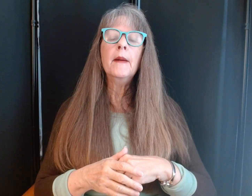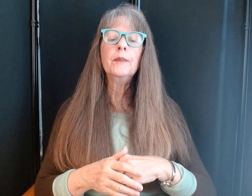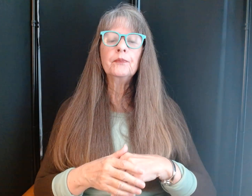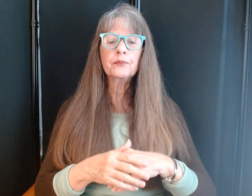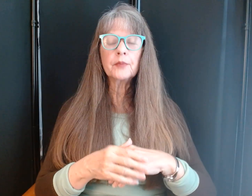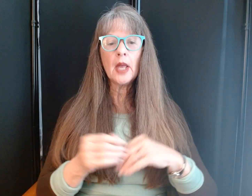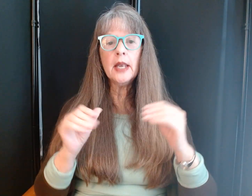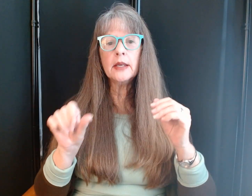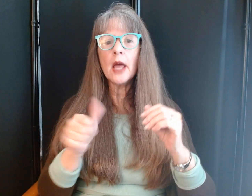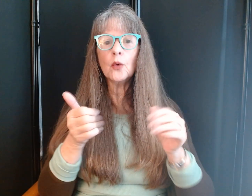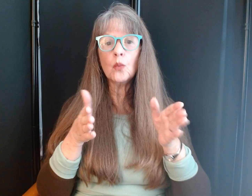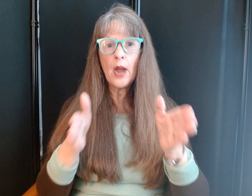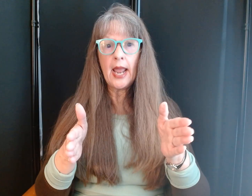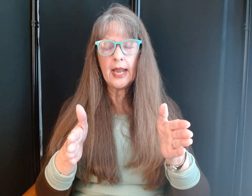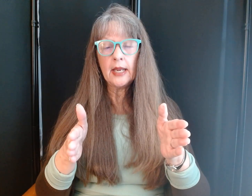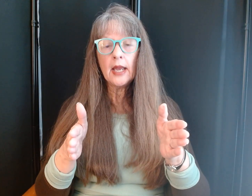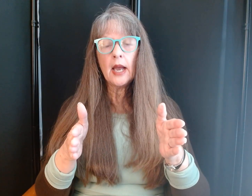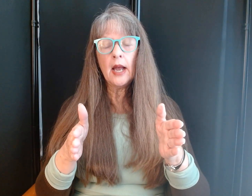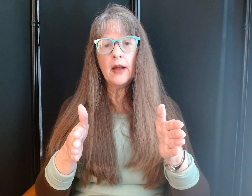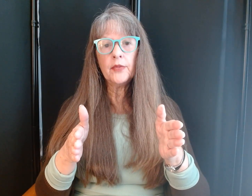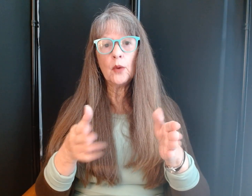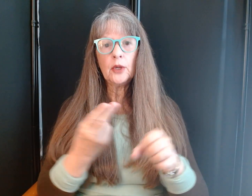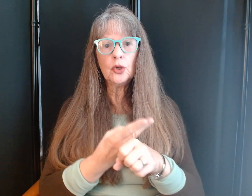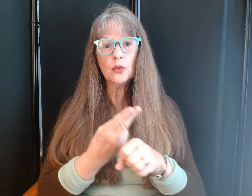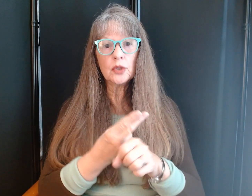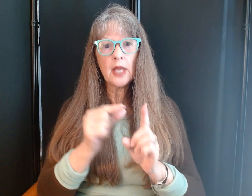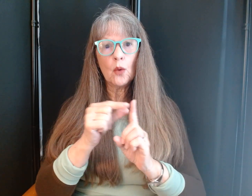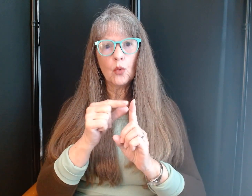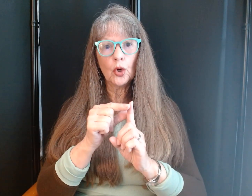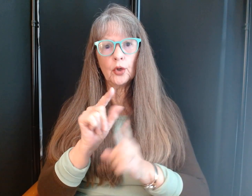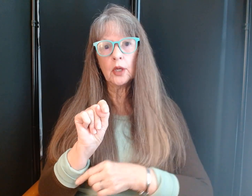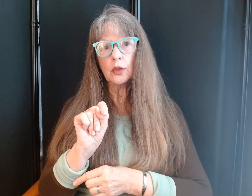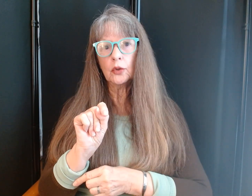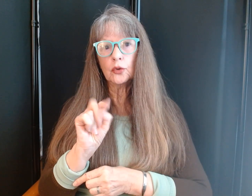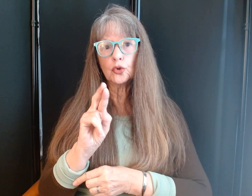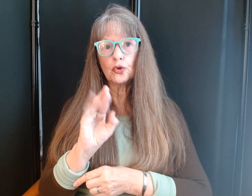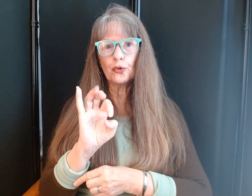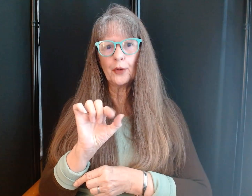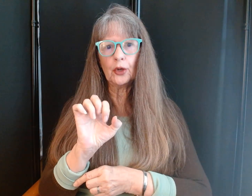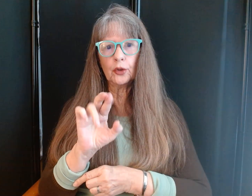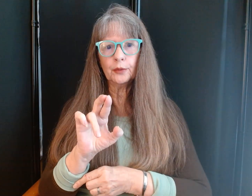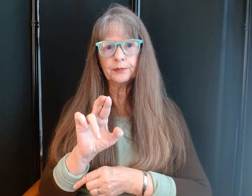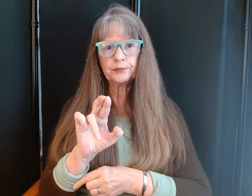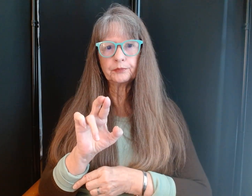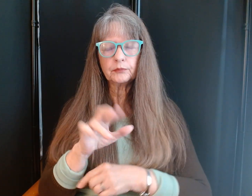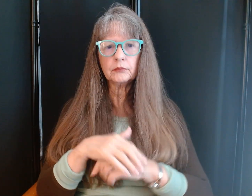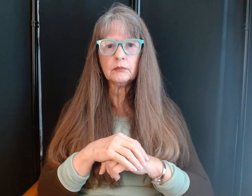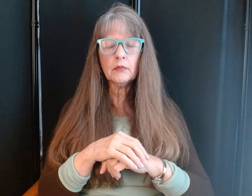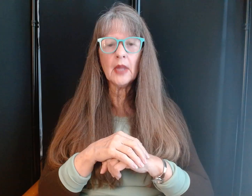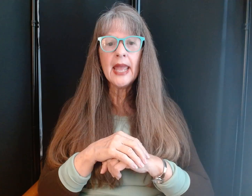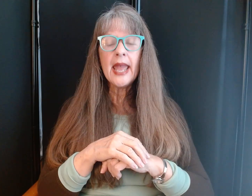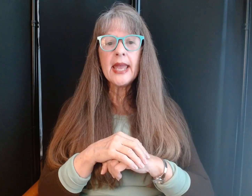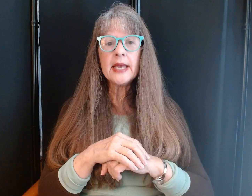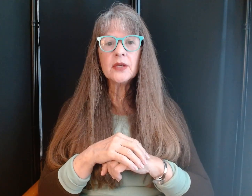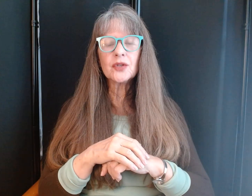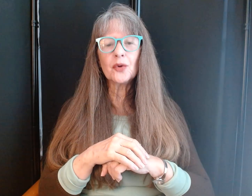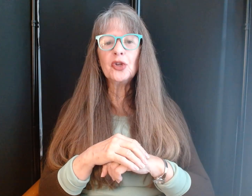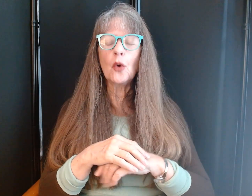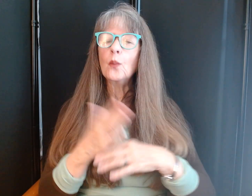Um, Another way that we use that word trigger is, well,